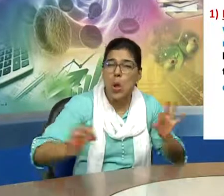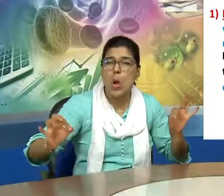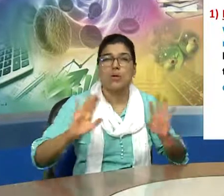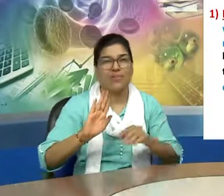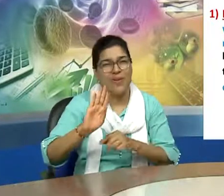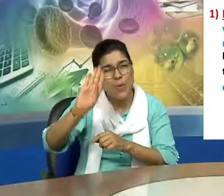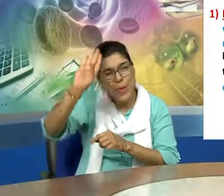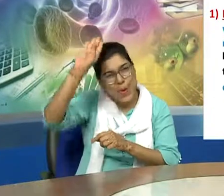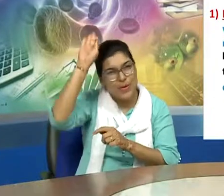areas.